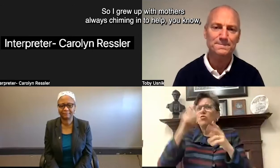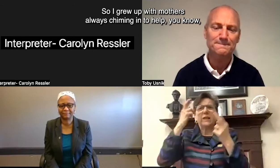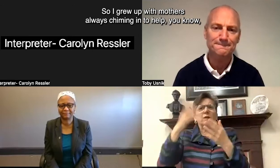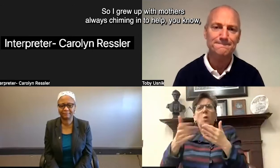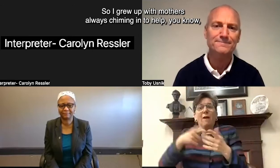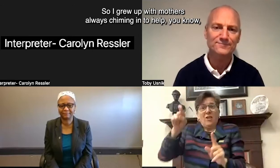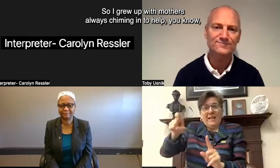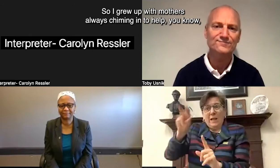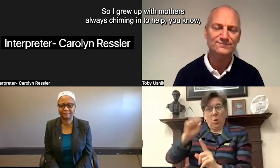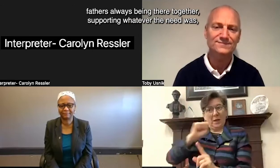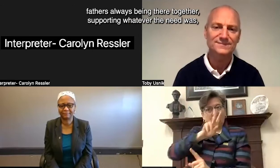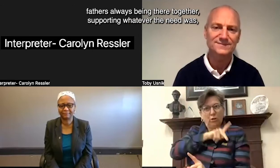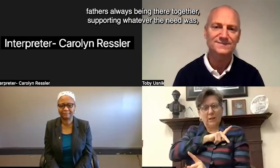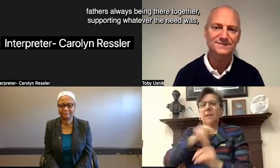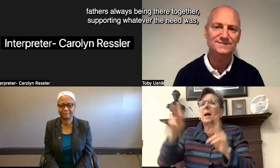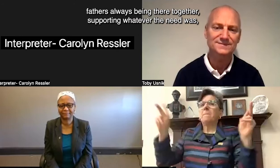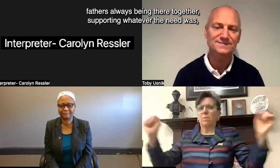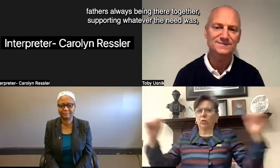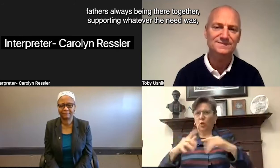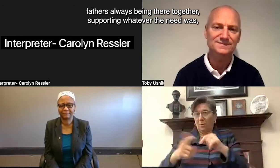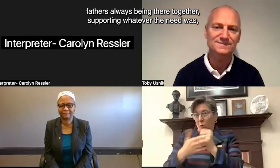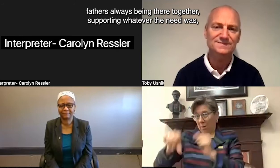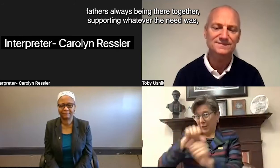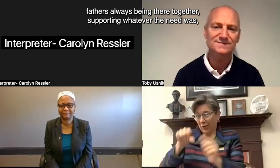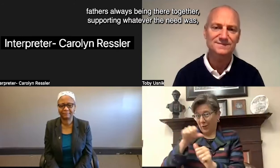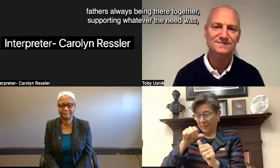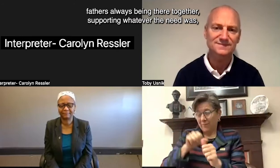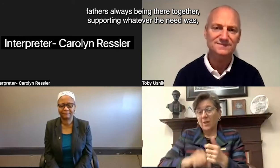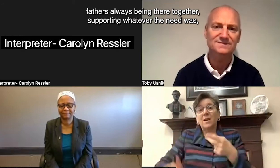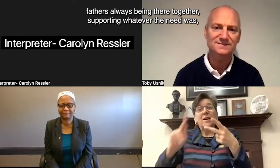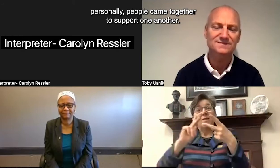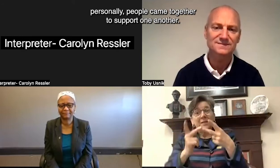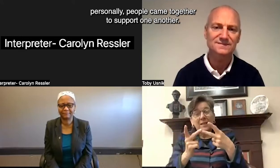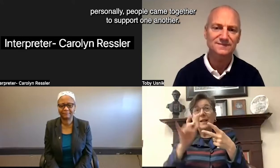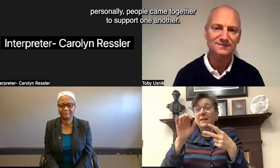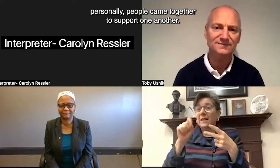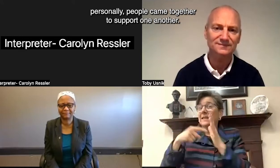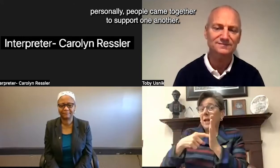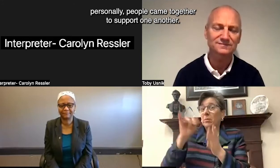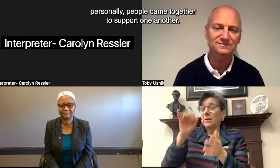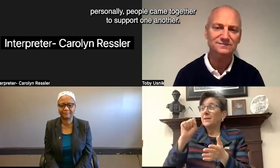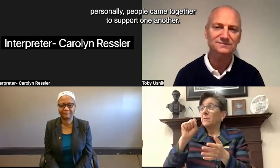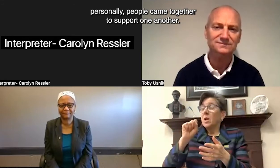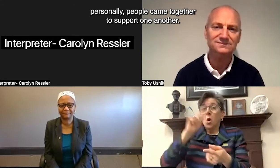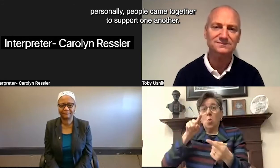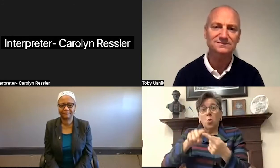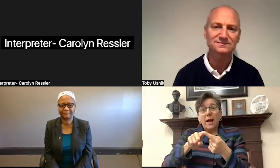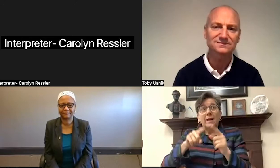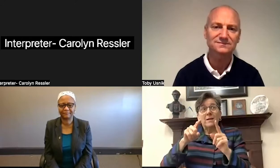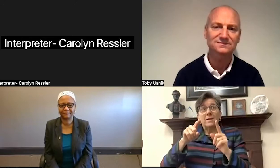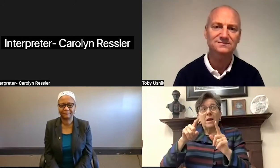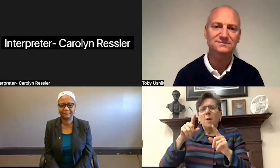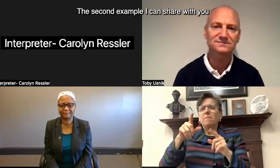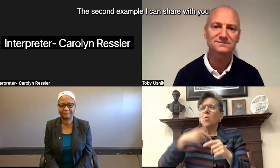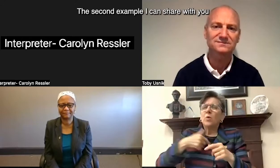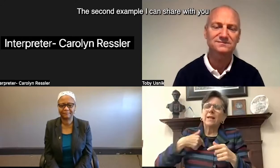always being there together, supporting whatever the need was. Personally, people came together to support one another. The second example I